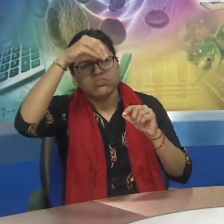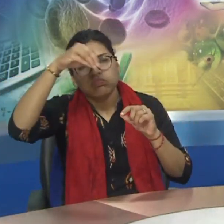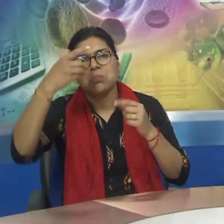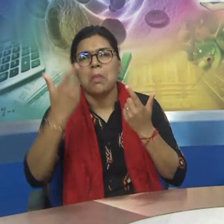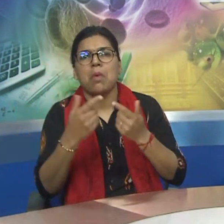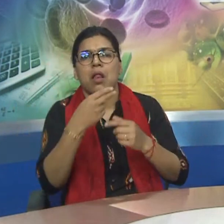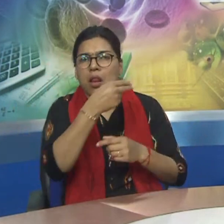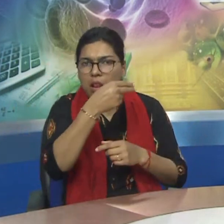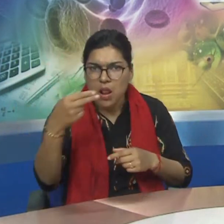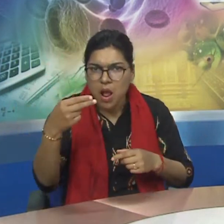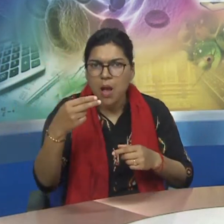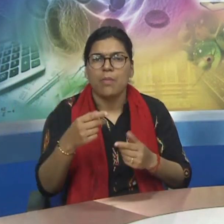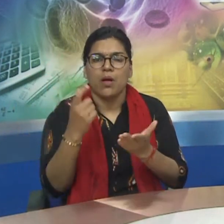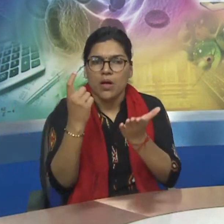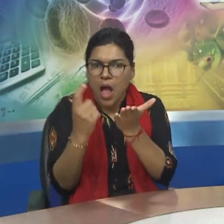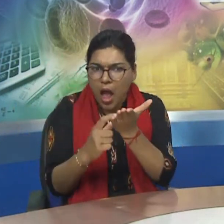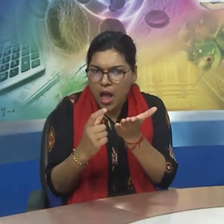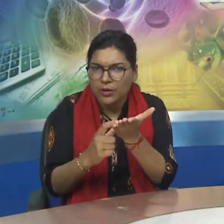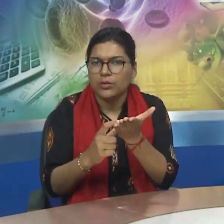That is the horizontal row.